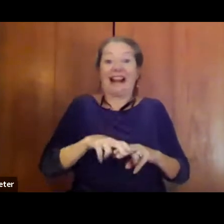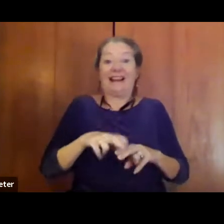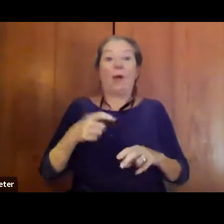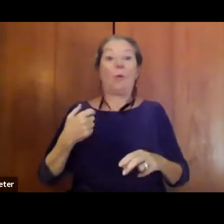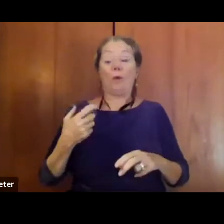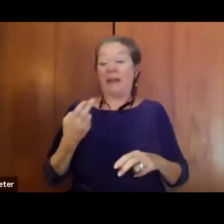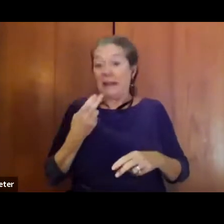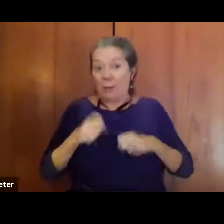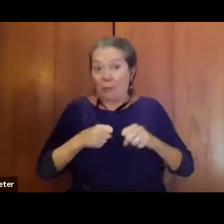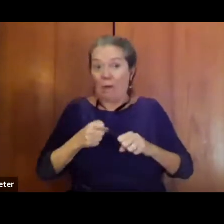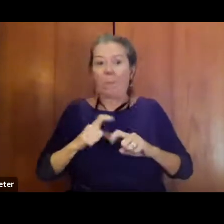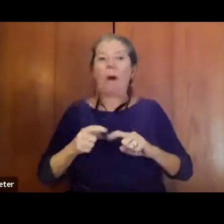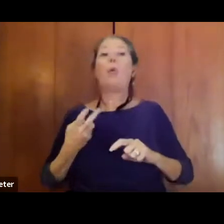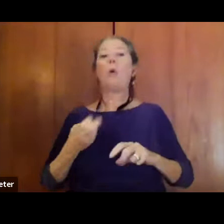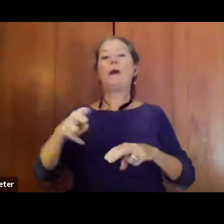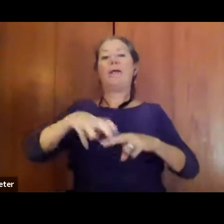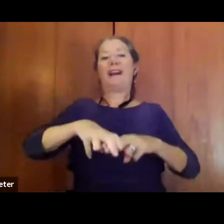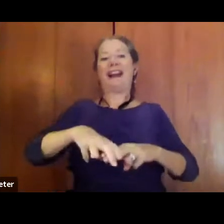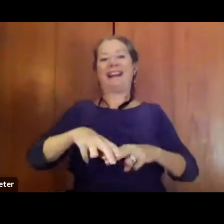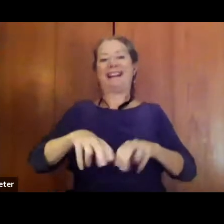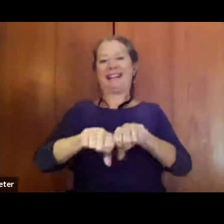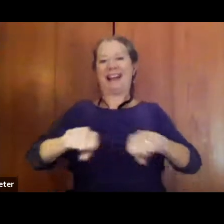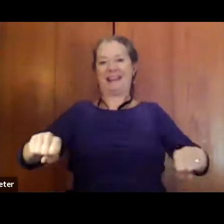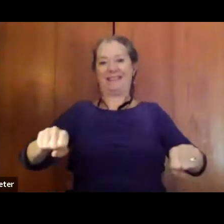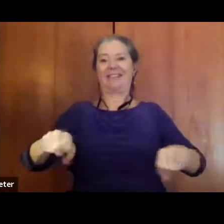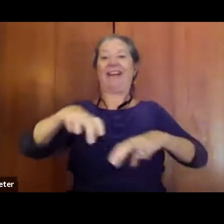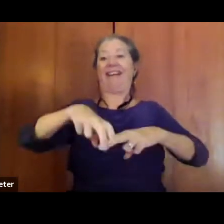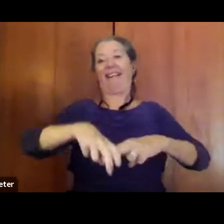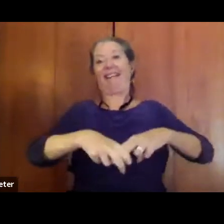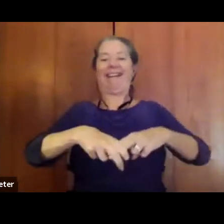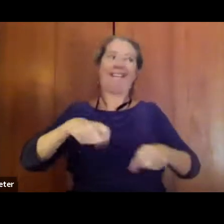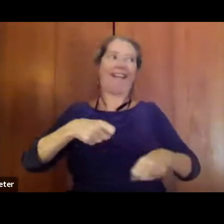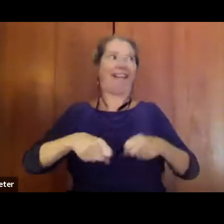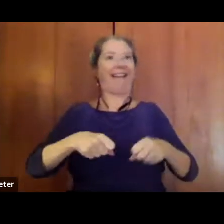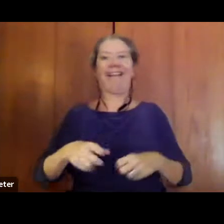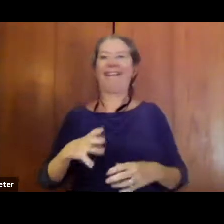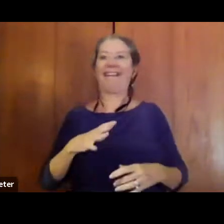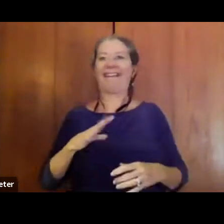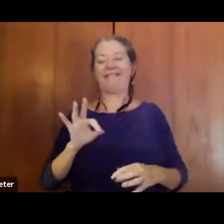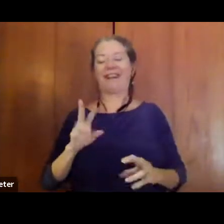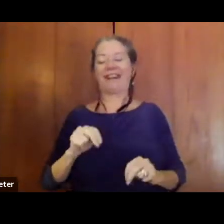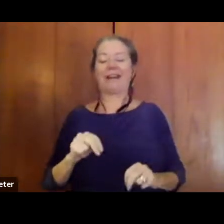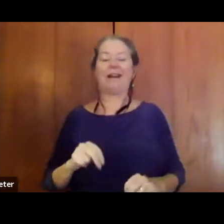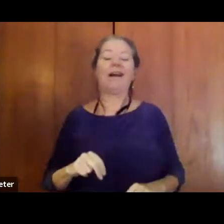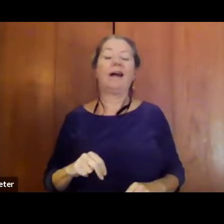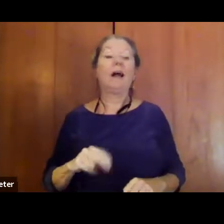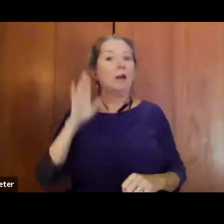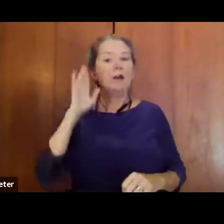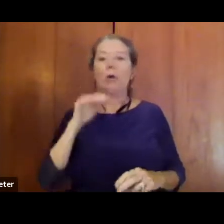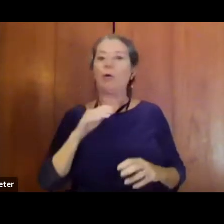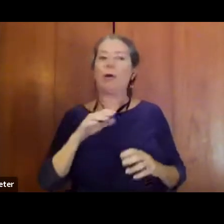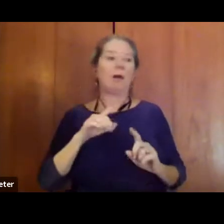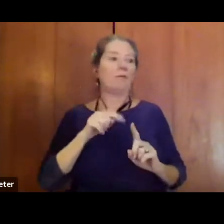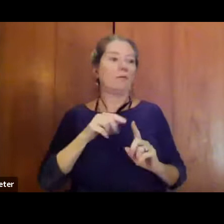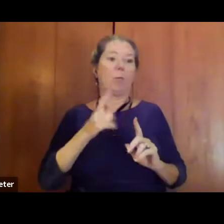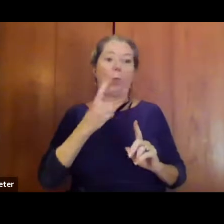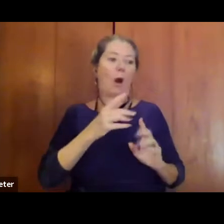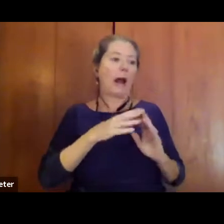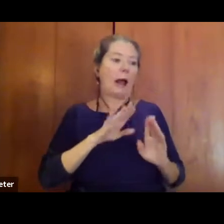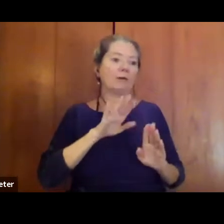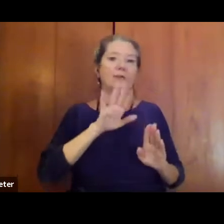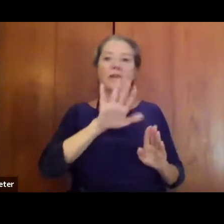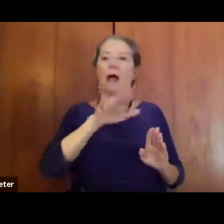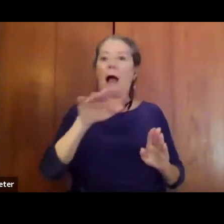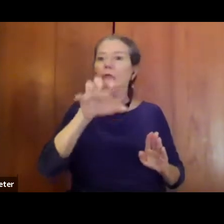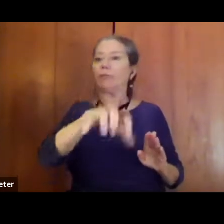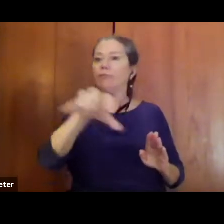fun. Given the proximity to so much family, we would spend our days going between homes, picking up groceries,